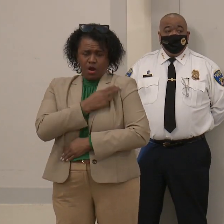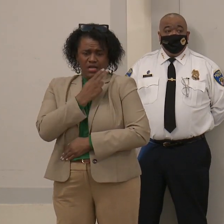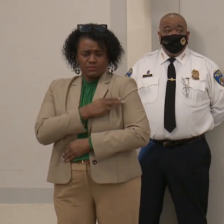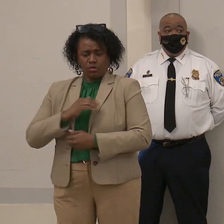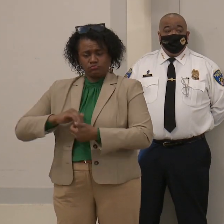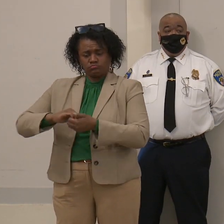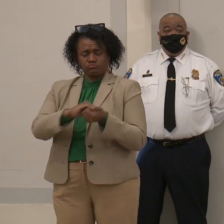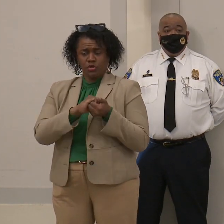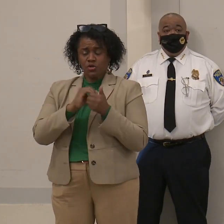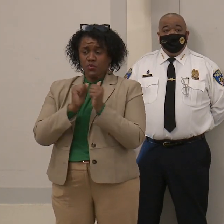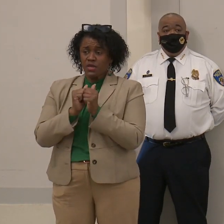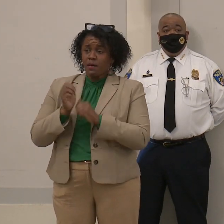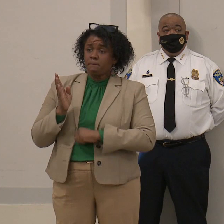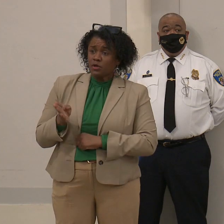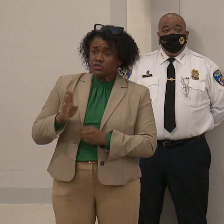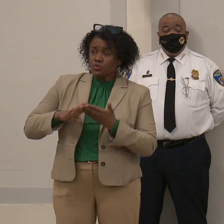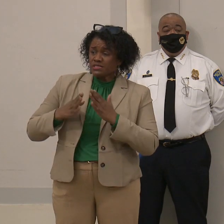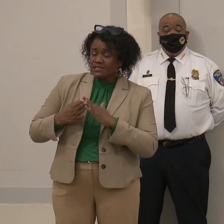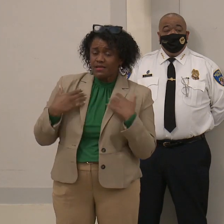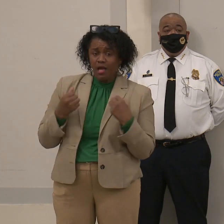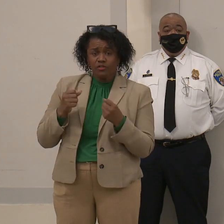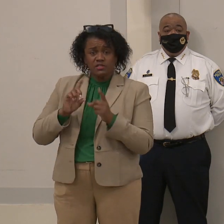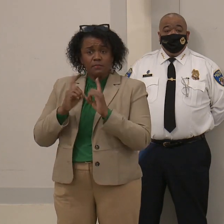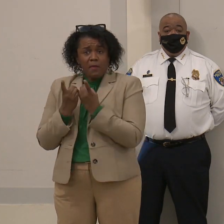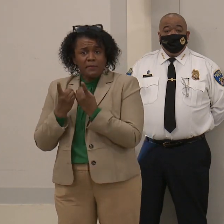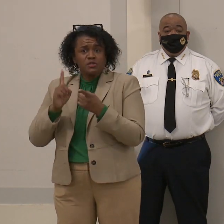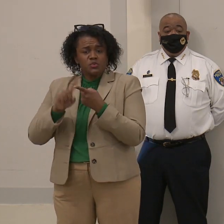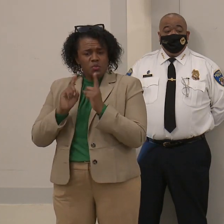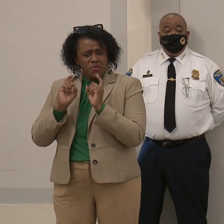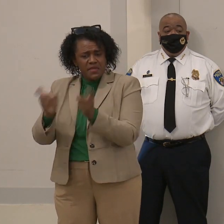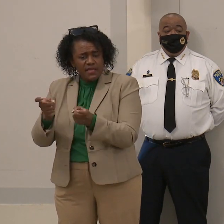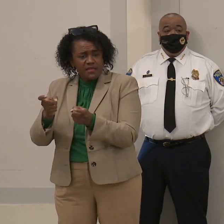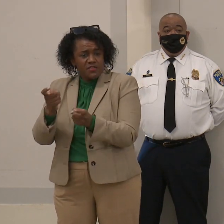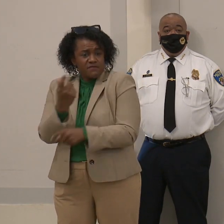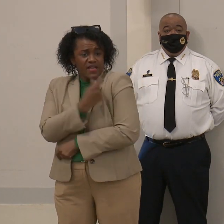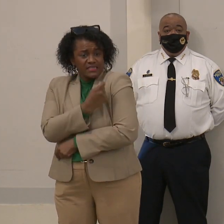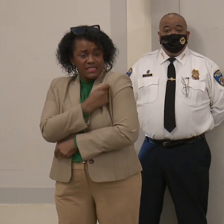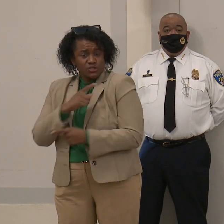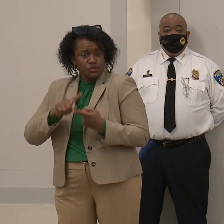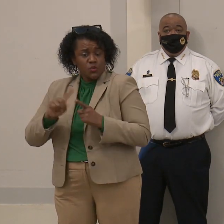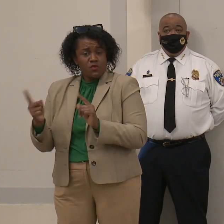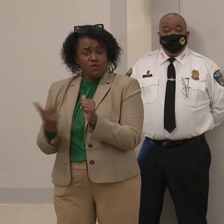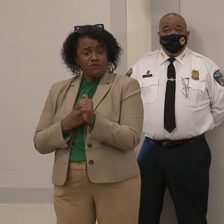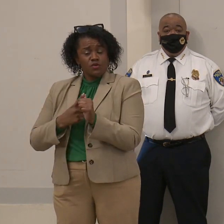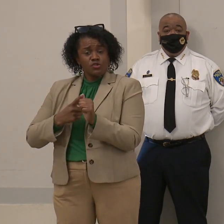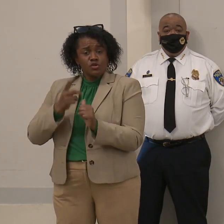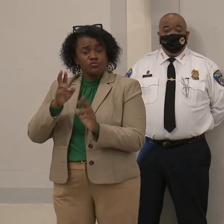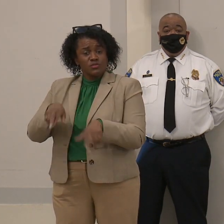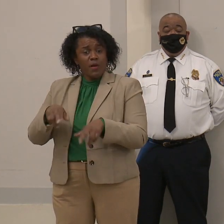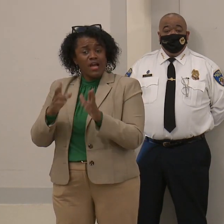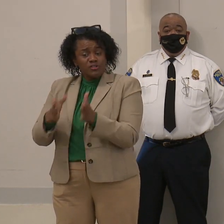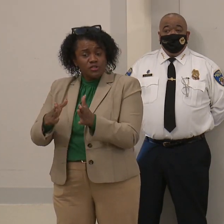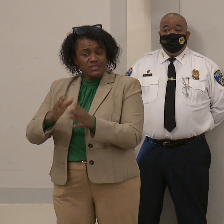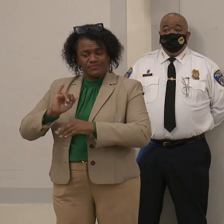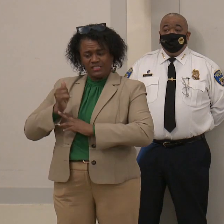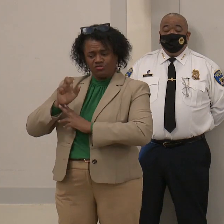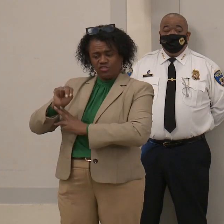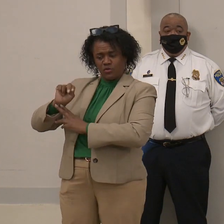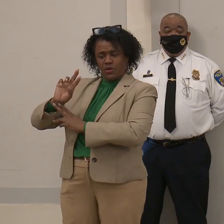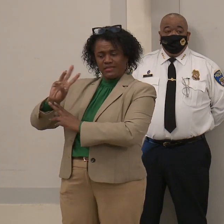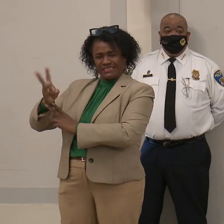partnering with Baltimore City Health Department to extend vaccinations to first responders in Baltimore City on January